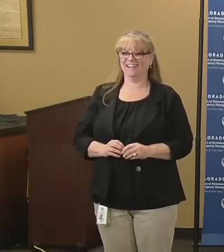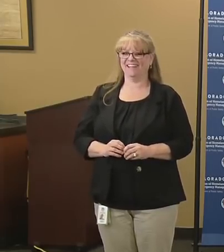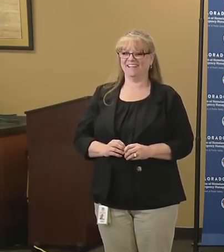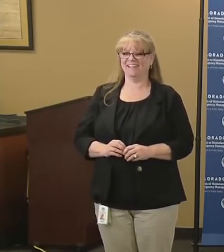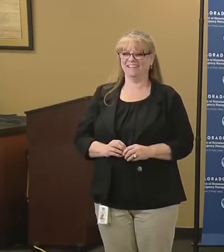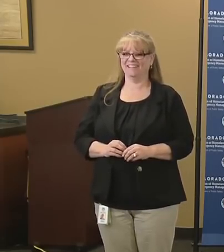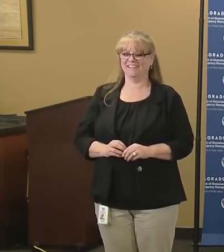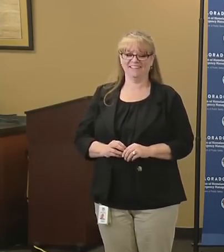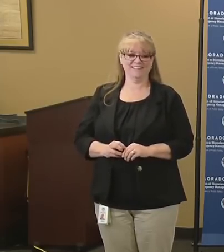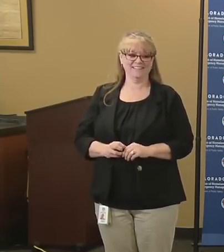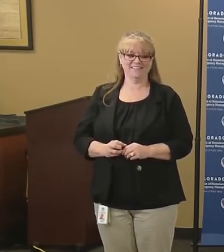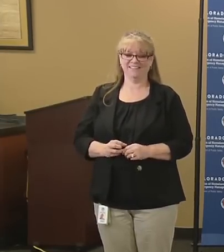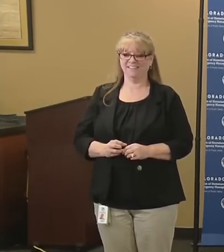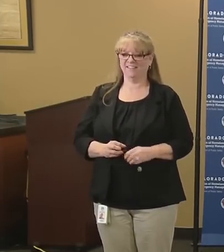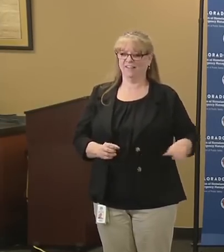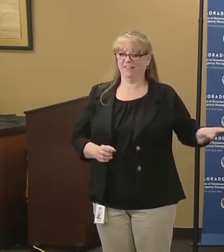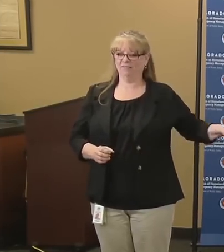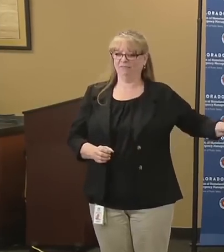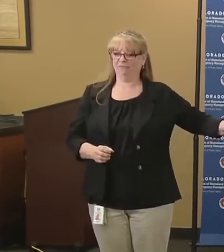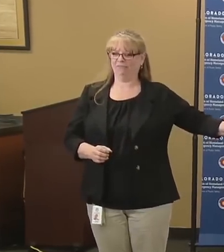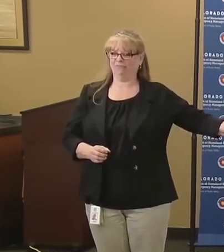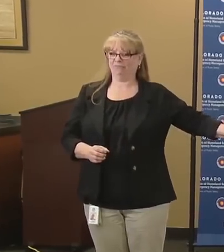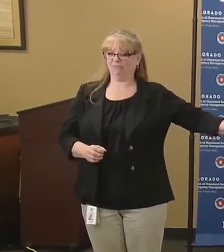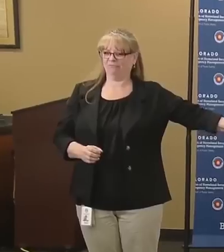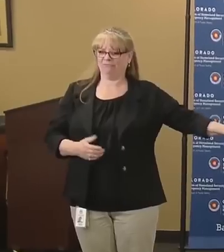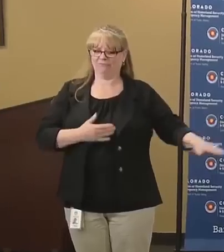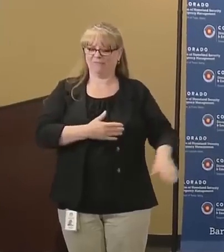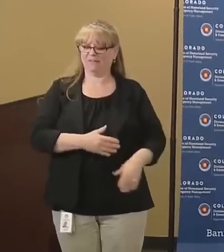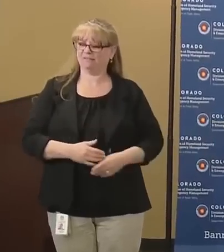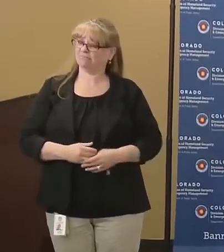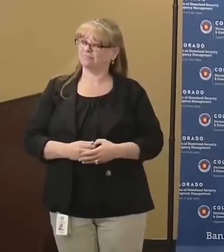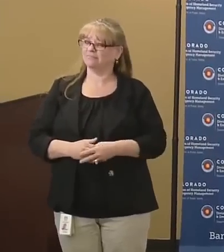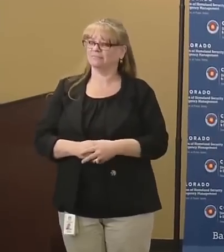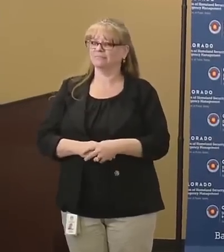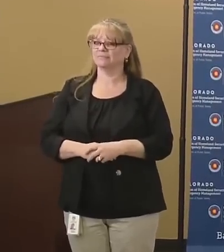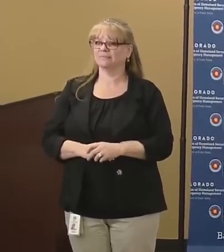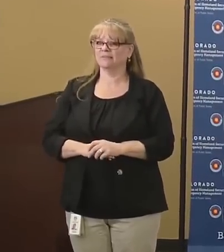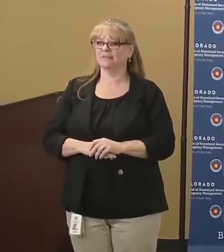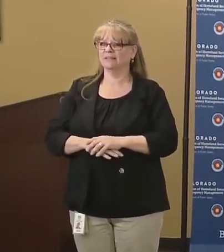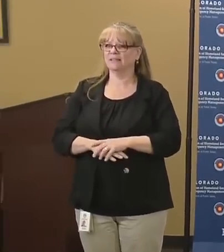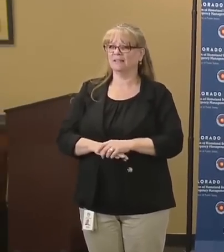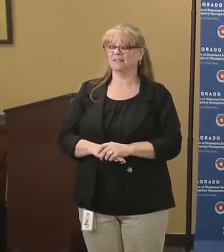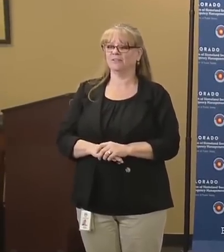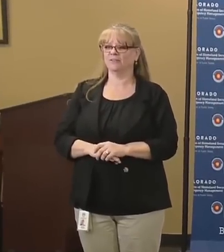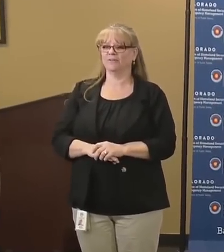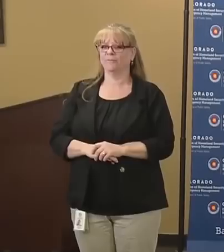we haven't gotten those checks yet. Those checks haven't been sent out from Congress. Steve